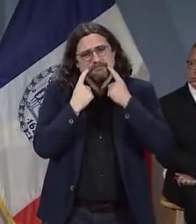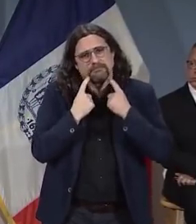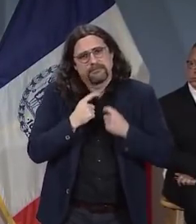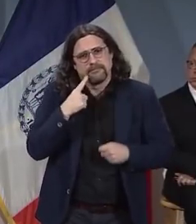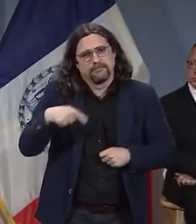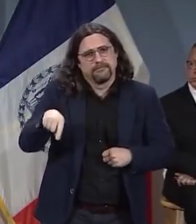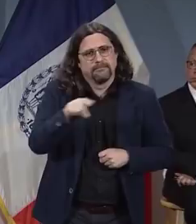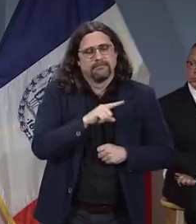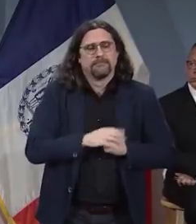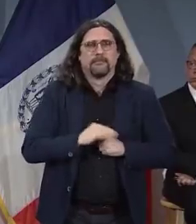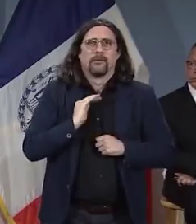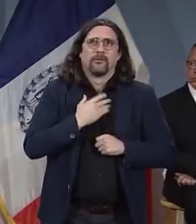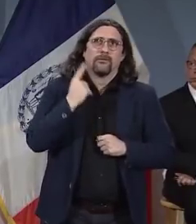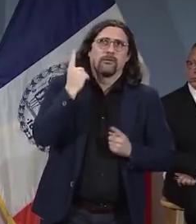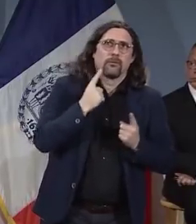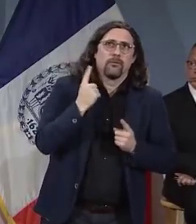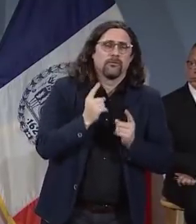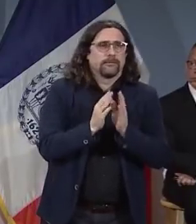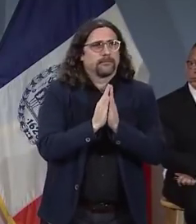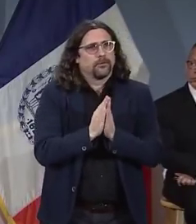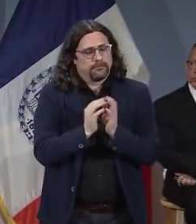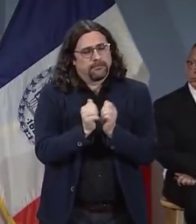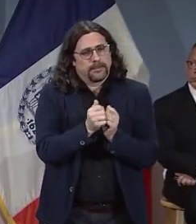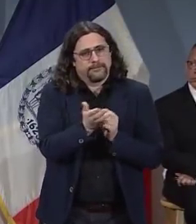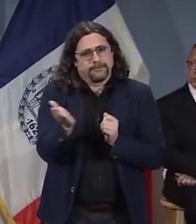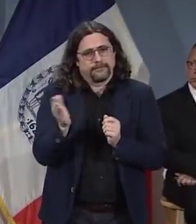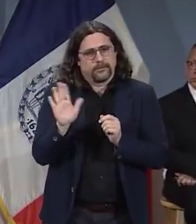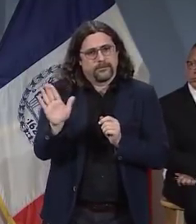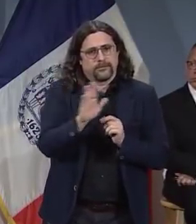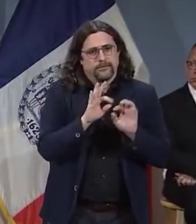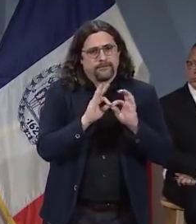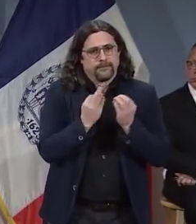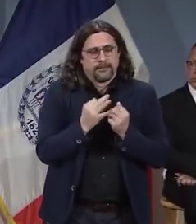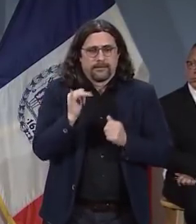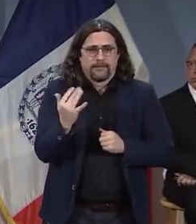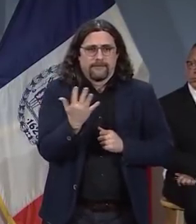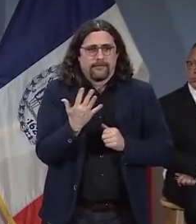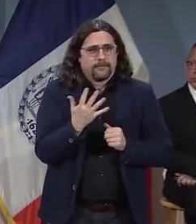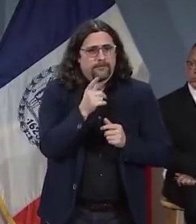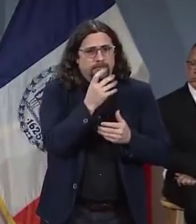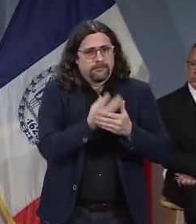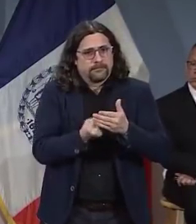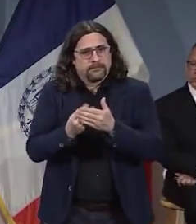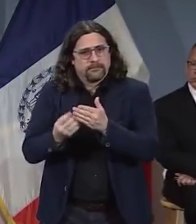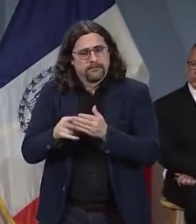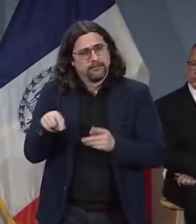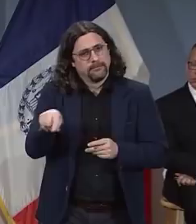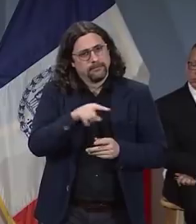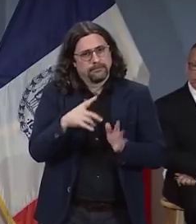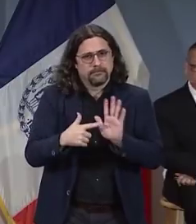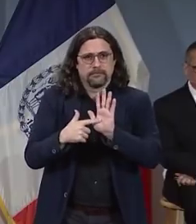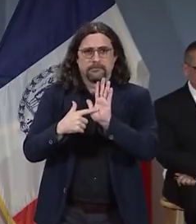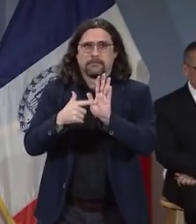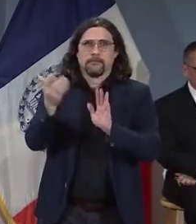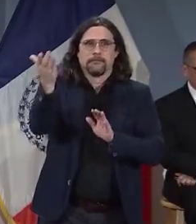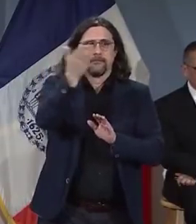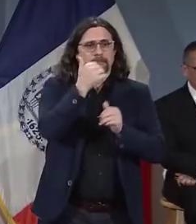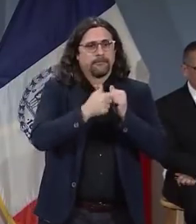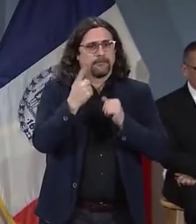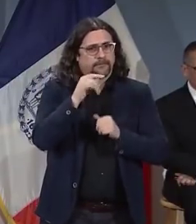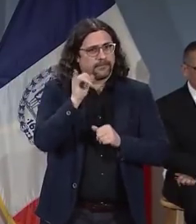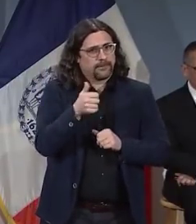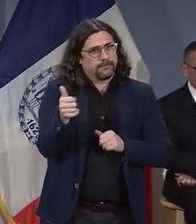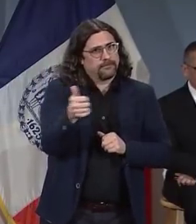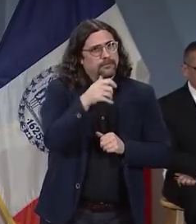everyone of how vulnerable that part of our population is that is older and has those pre-existing conditions,